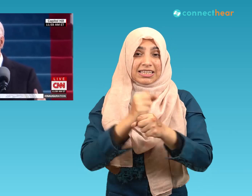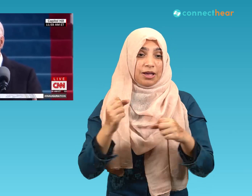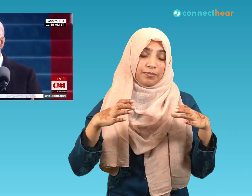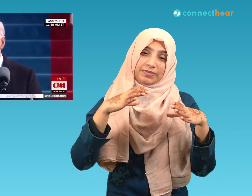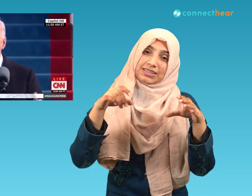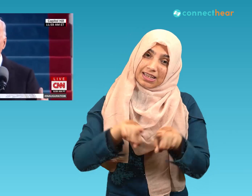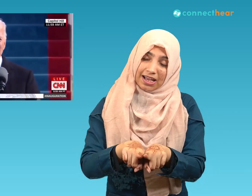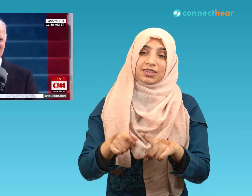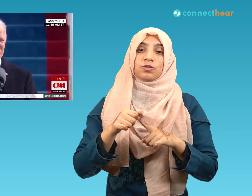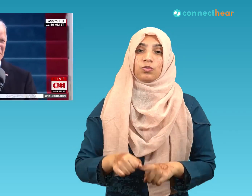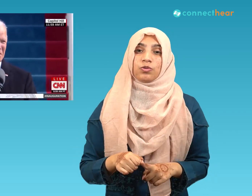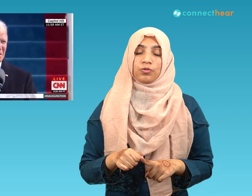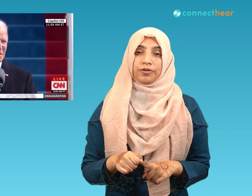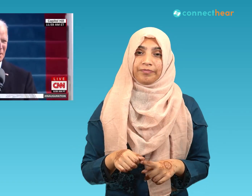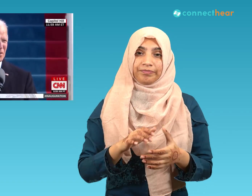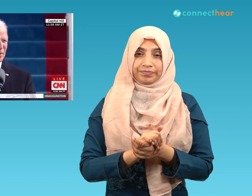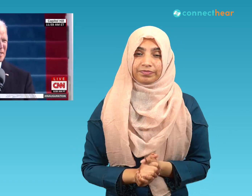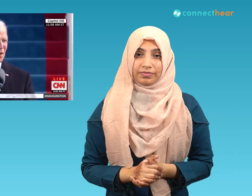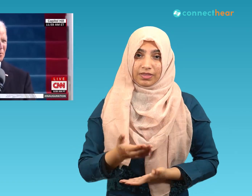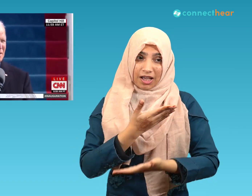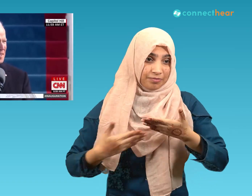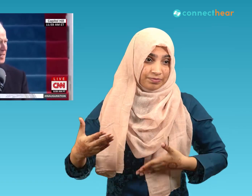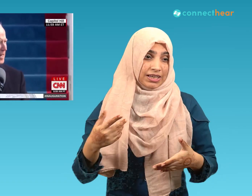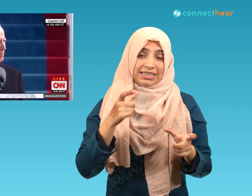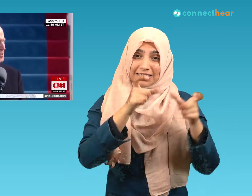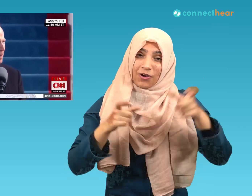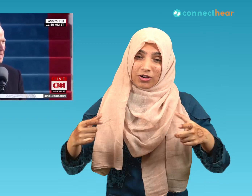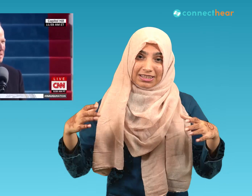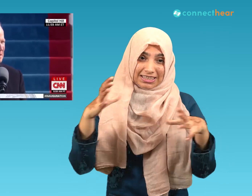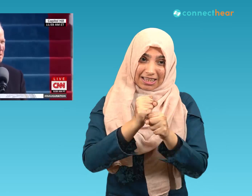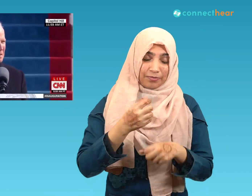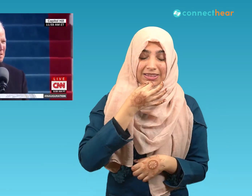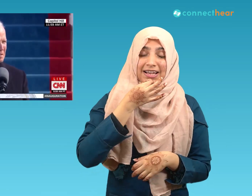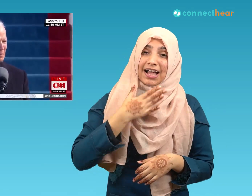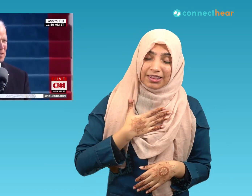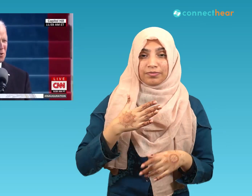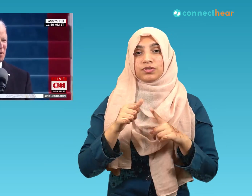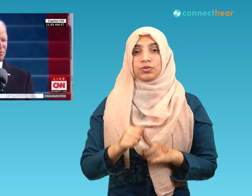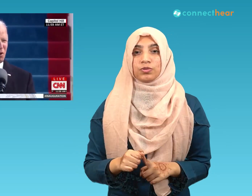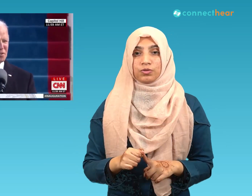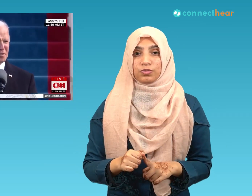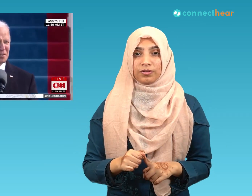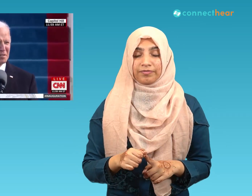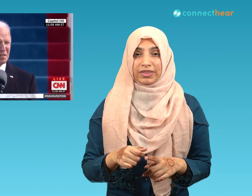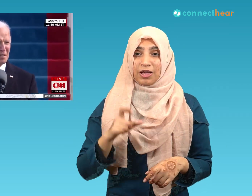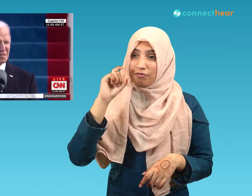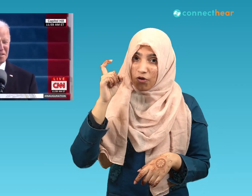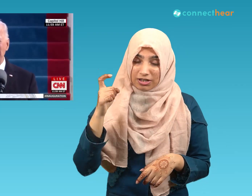as adversaries, but as neighbors. We can treat each other with dignity and respect. We can join